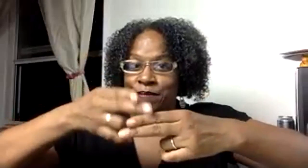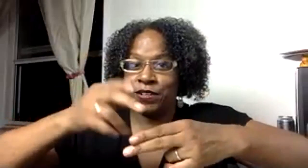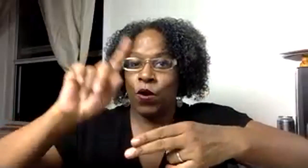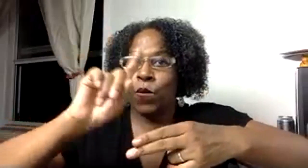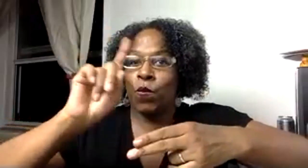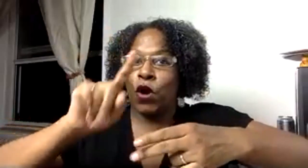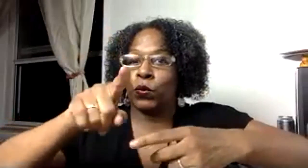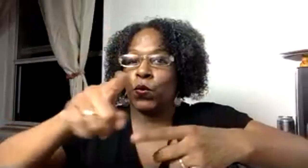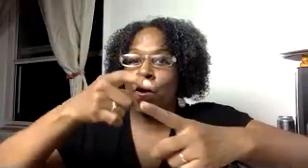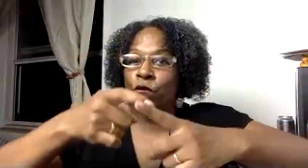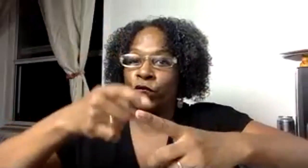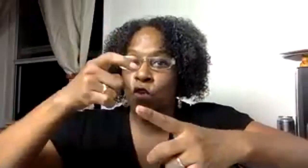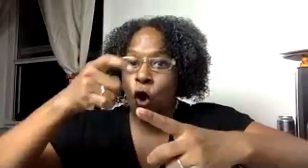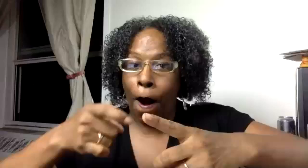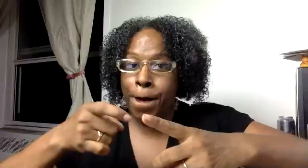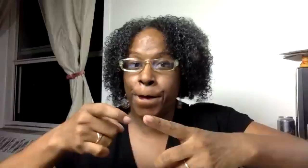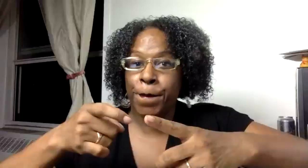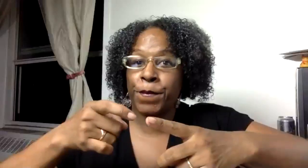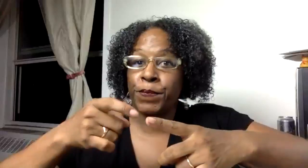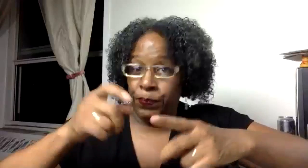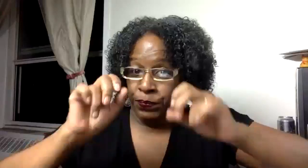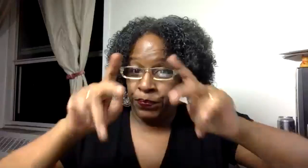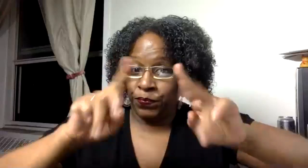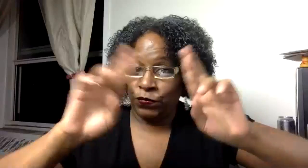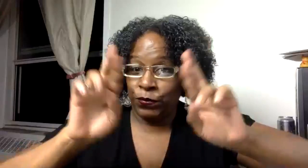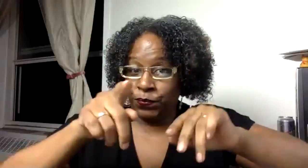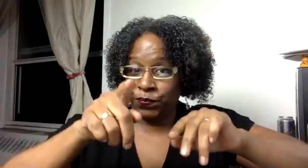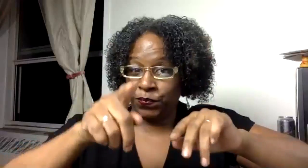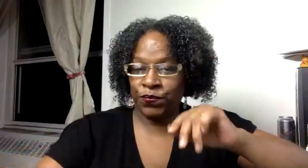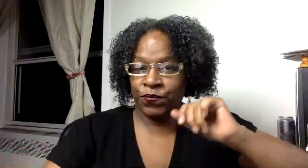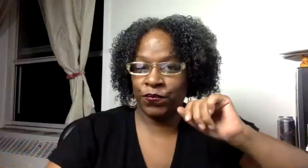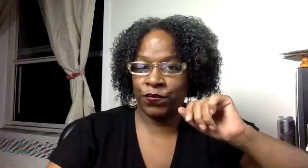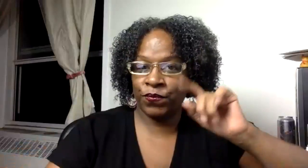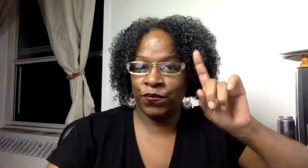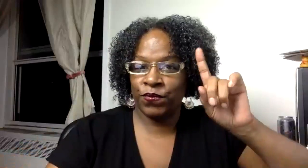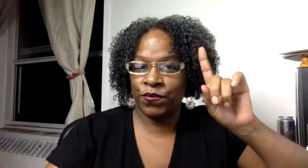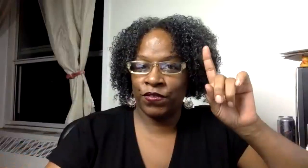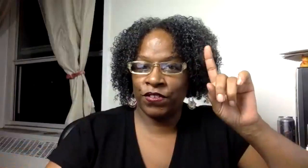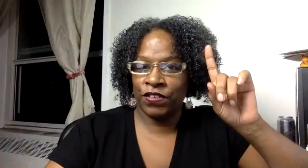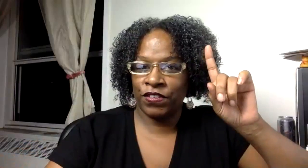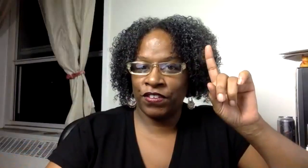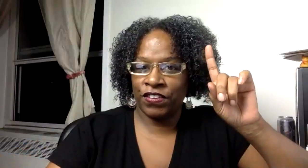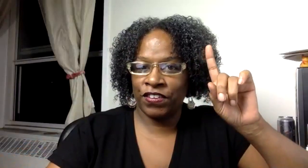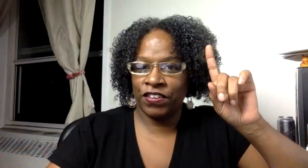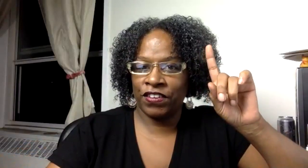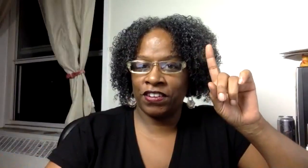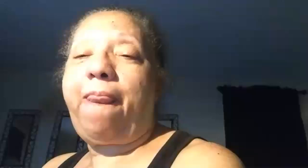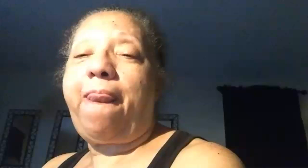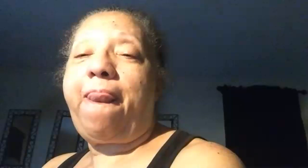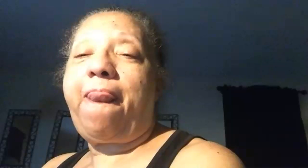Mora, left, paren me right, paren, computer audio unmuted, video on. Andrea Lefty, left,